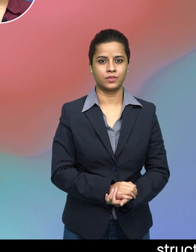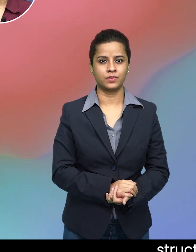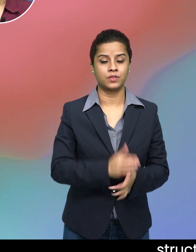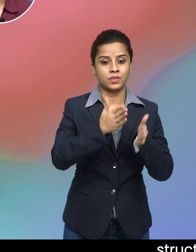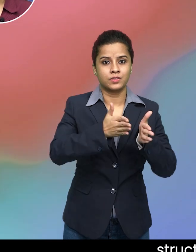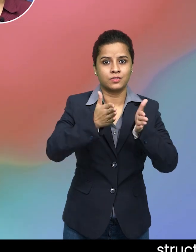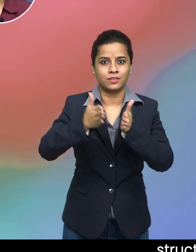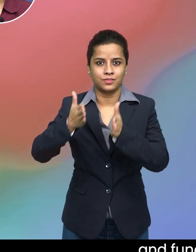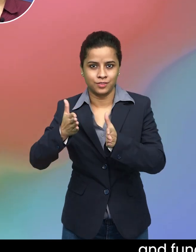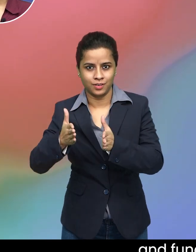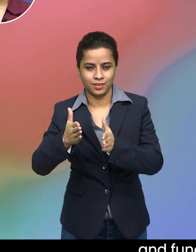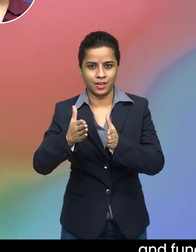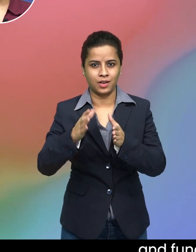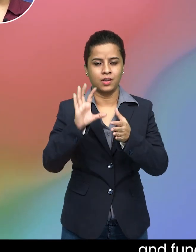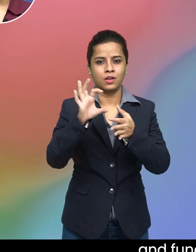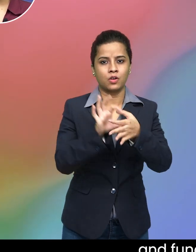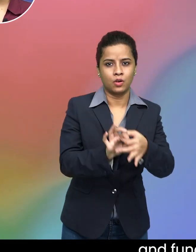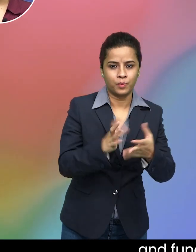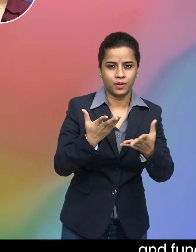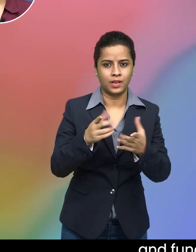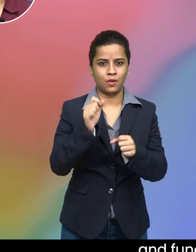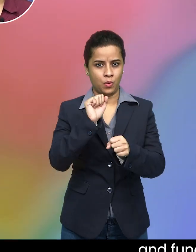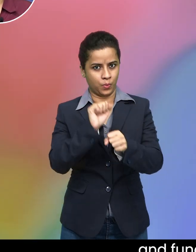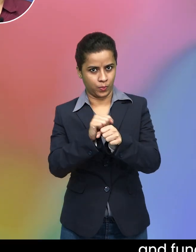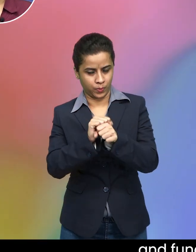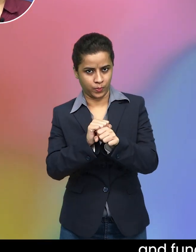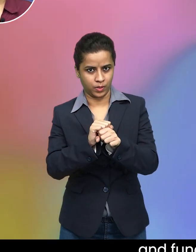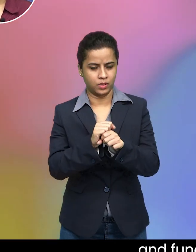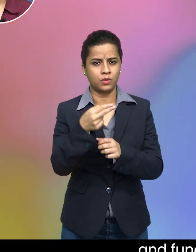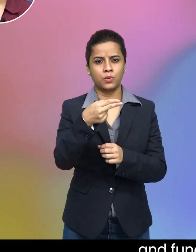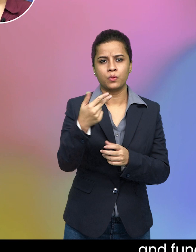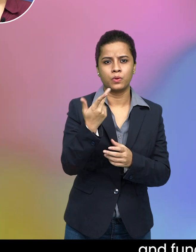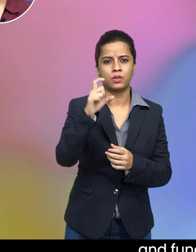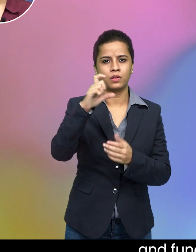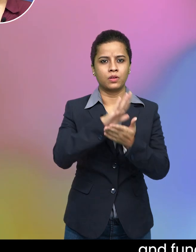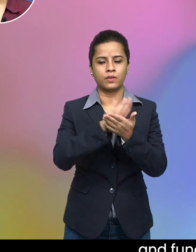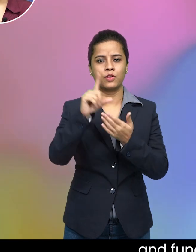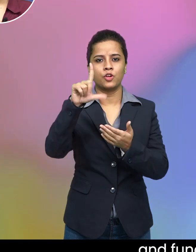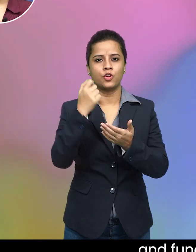structural components and functions of chloroplast,